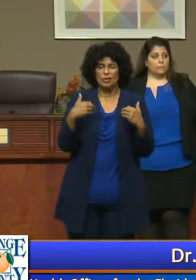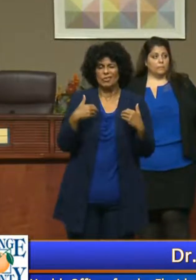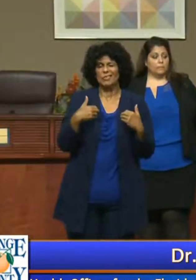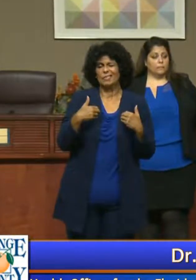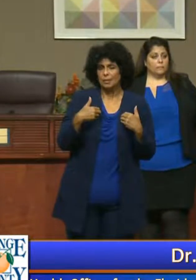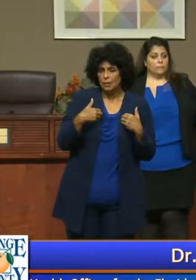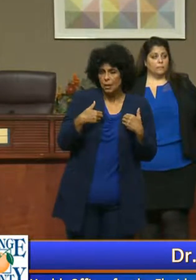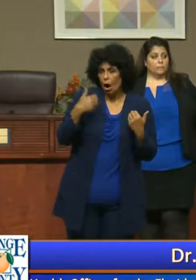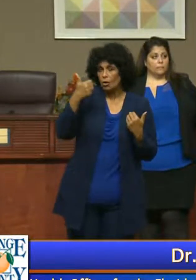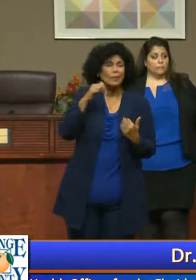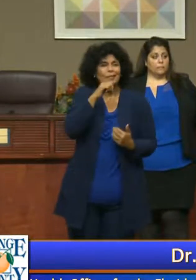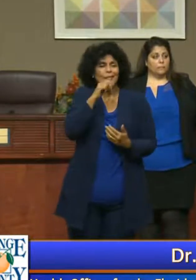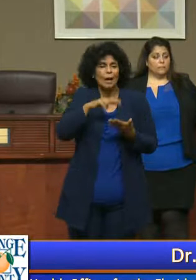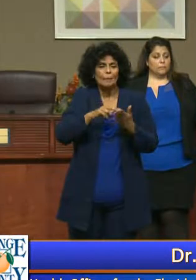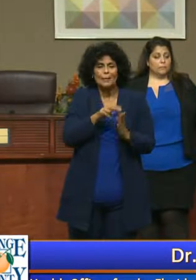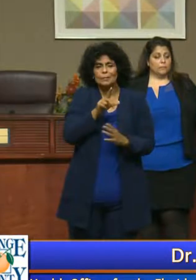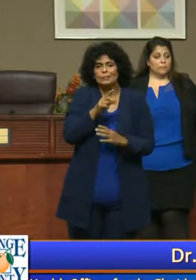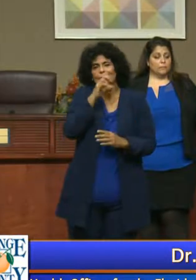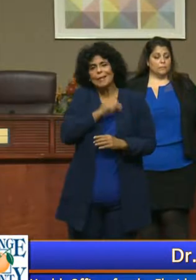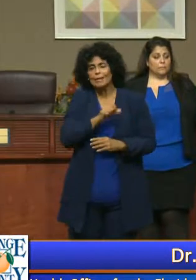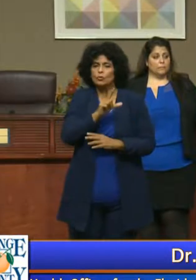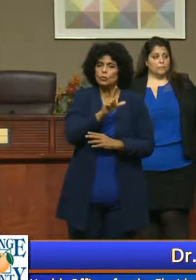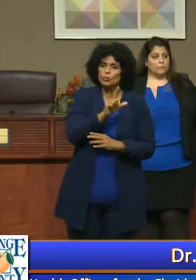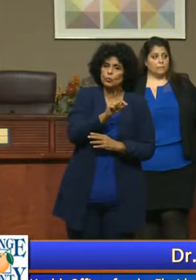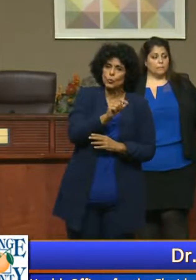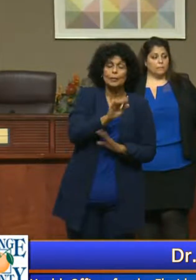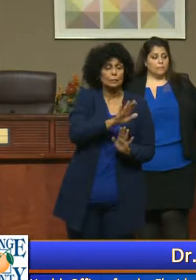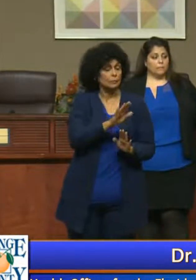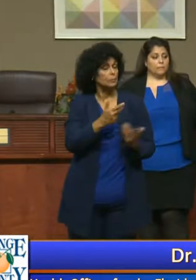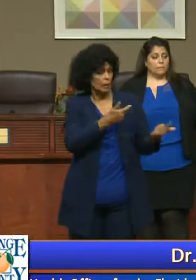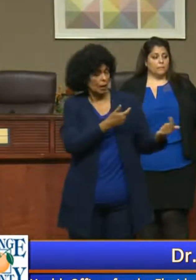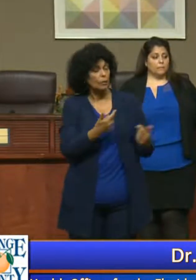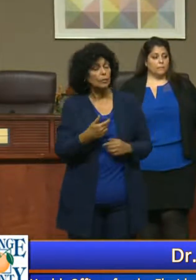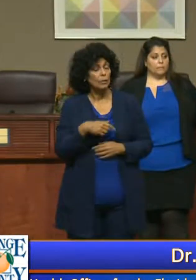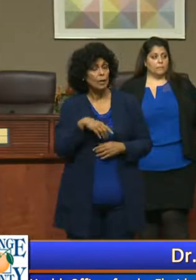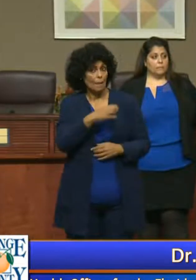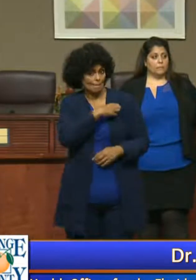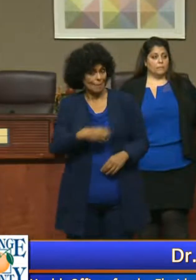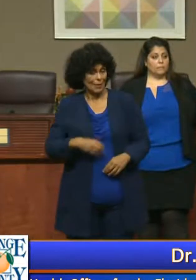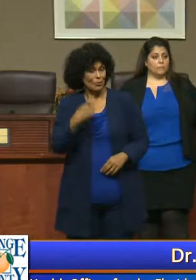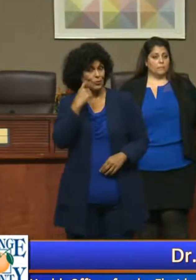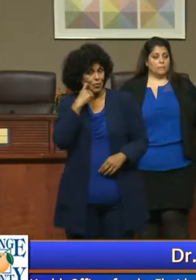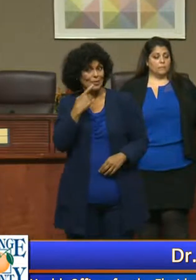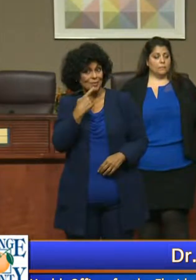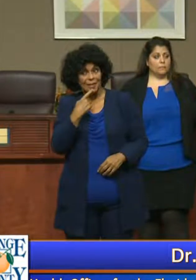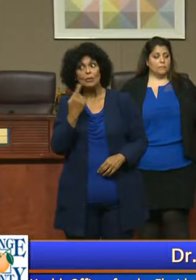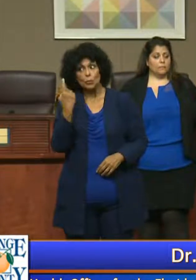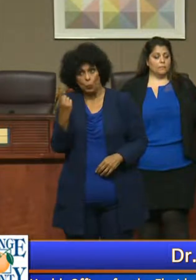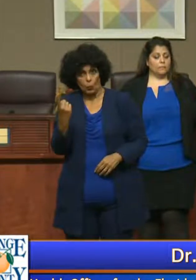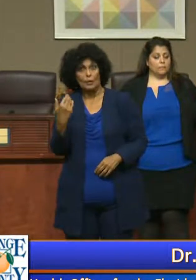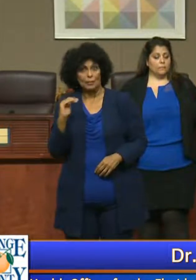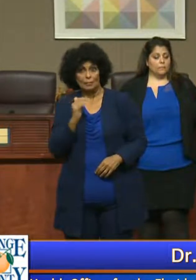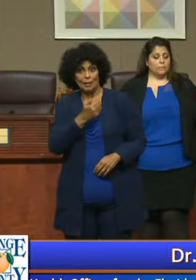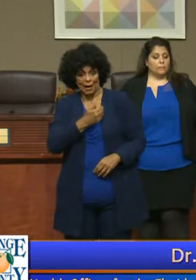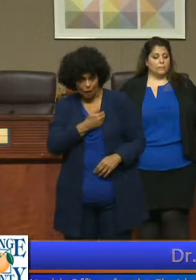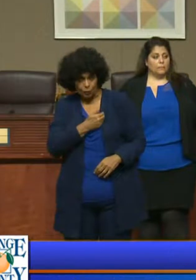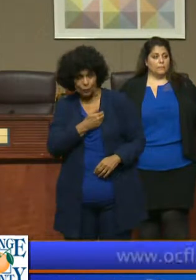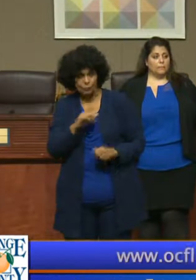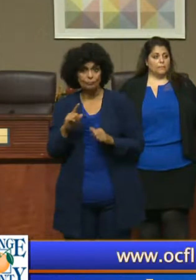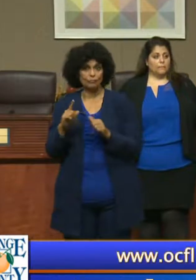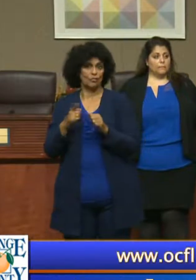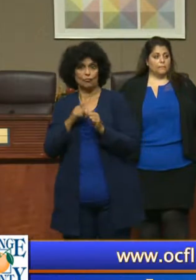there are a few. The mayor just mentioned one of our first responders that is in his 20s. There are